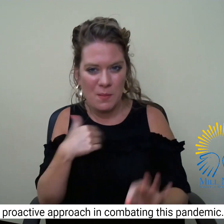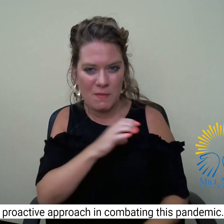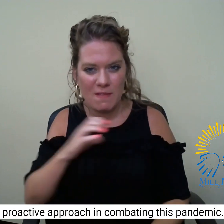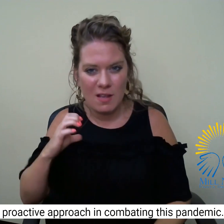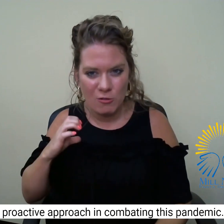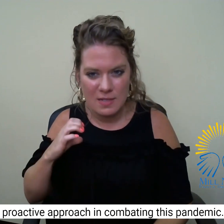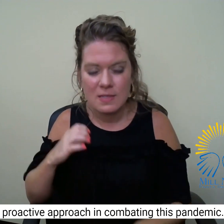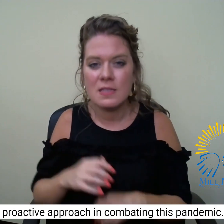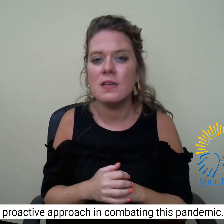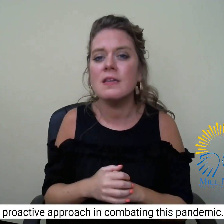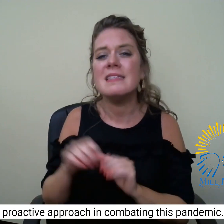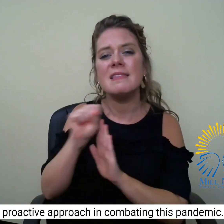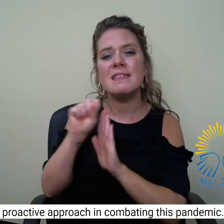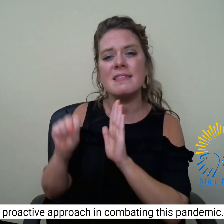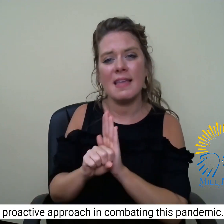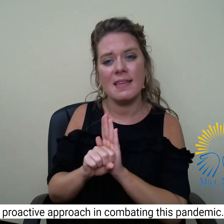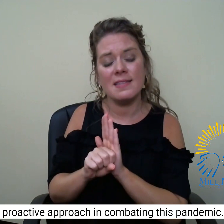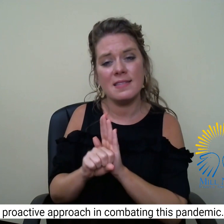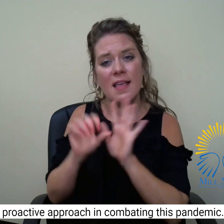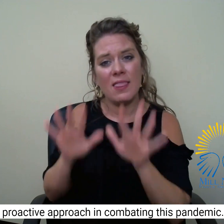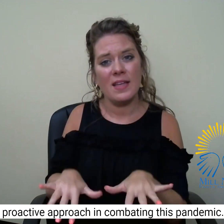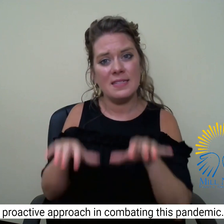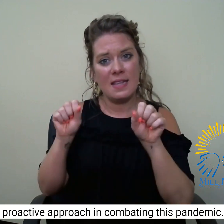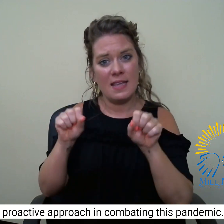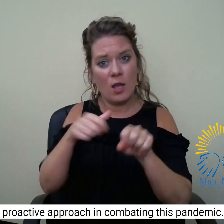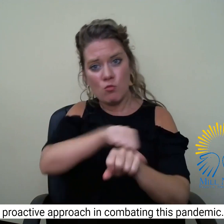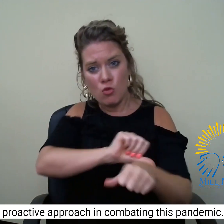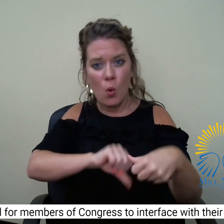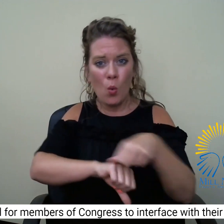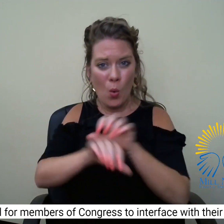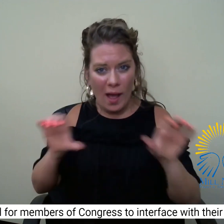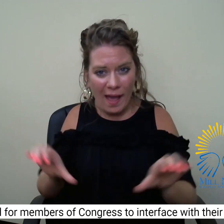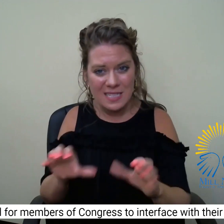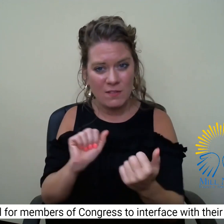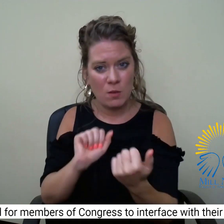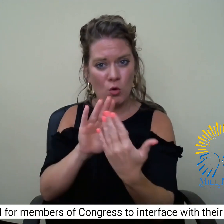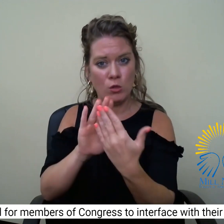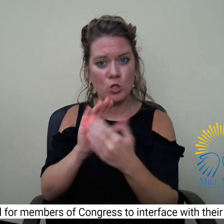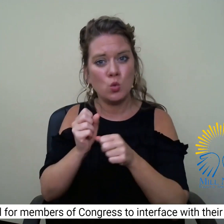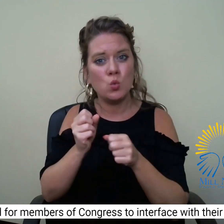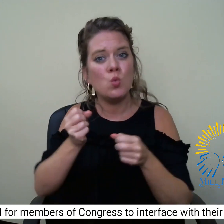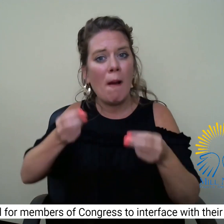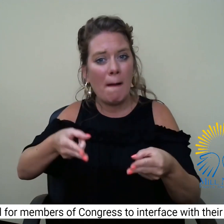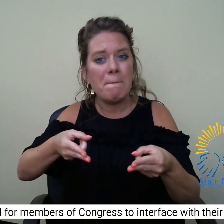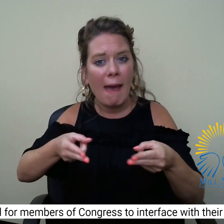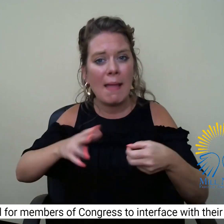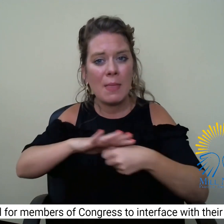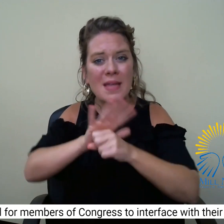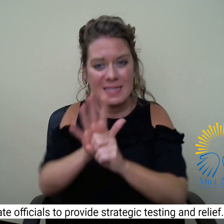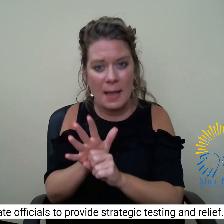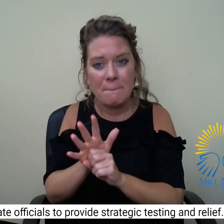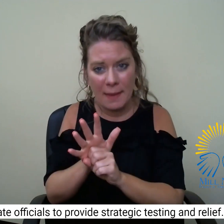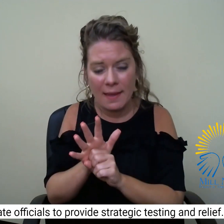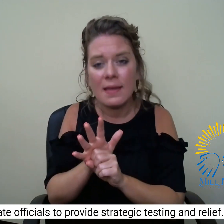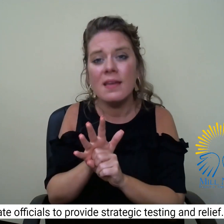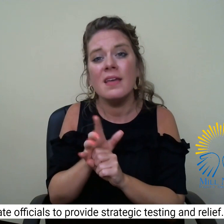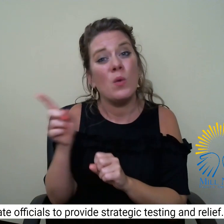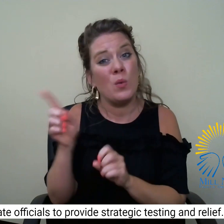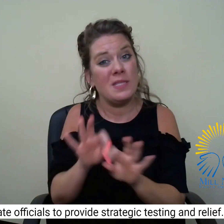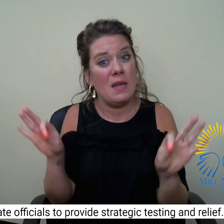take a proactive approach in combating this pandemic, and it was essential for members of Congress to interface with their constituents and state